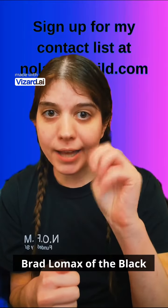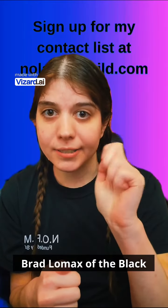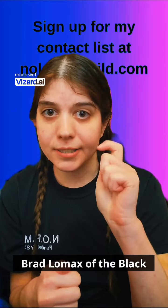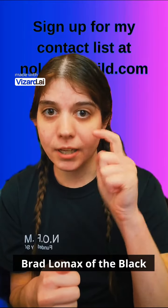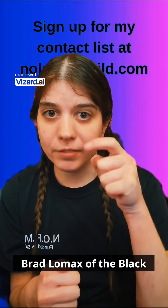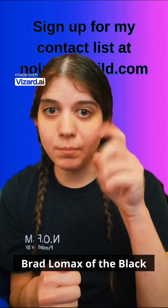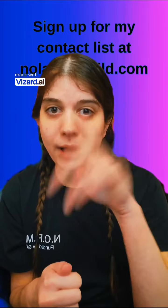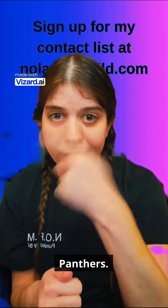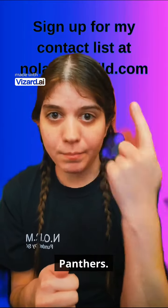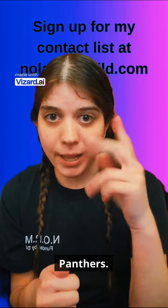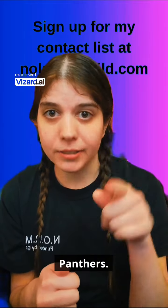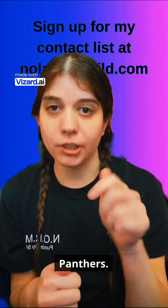Lomax of the Black Panthers.